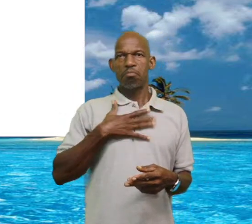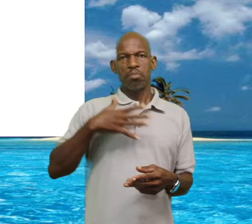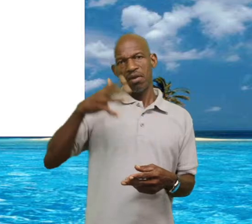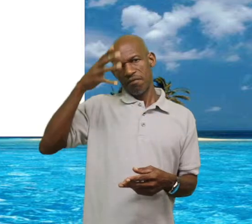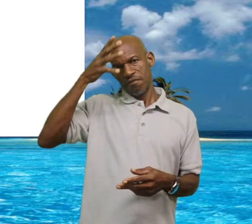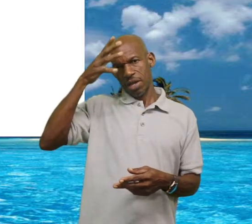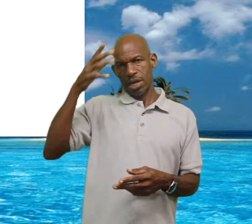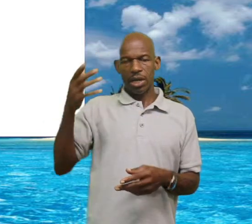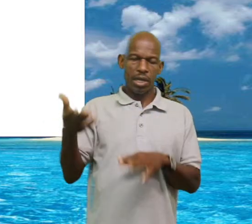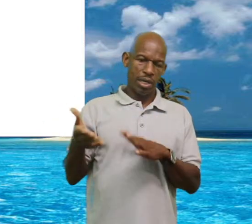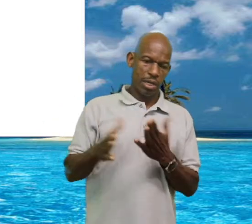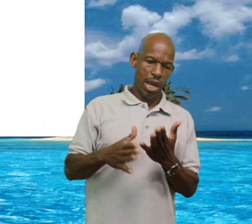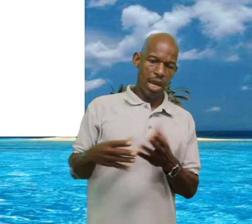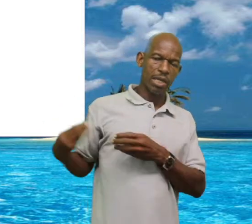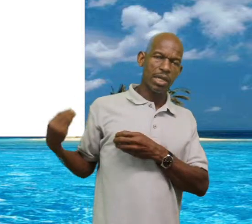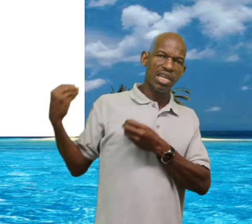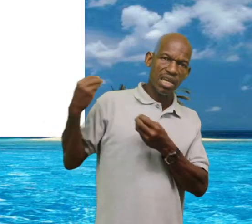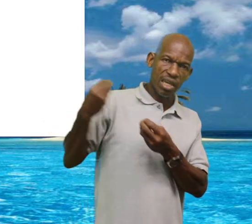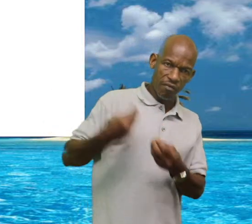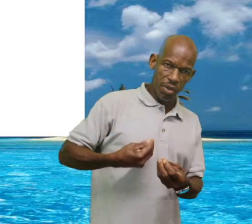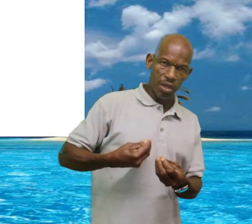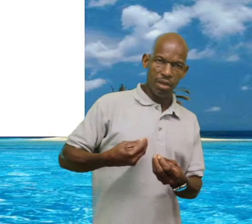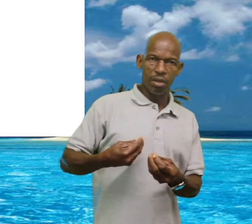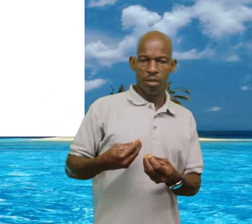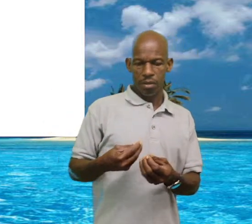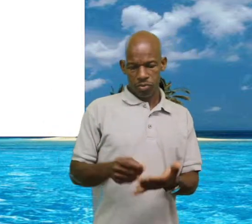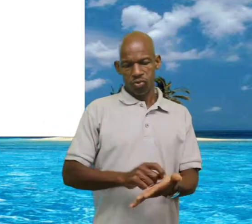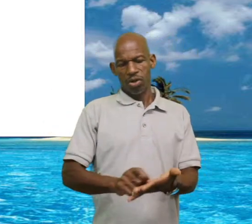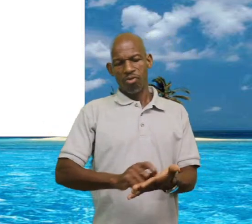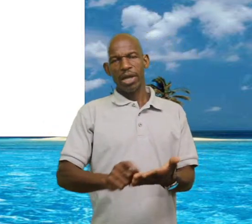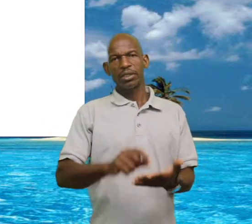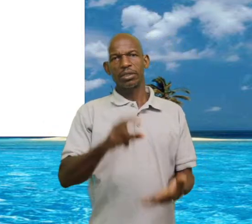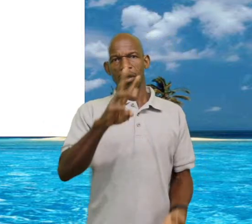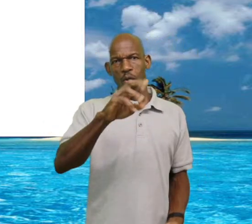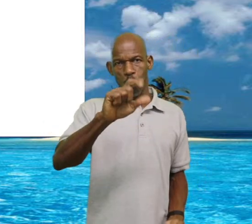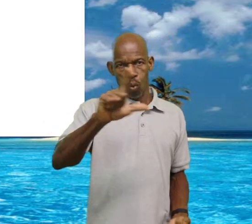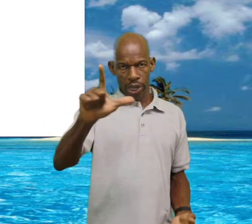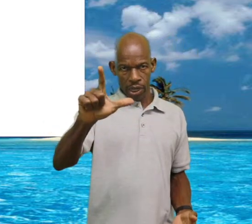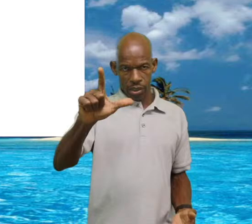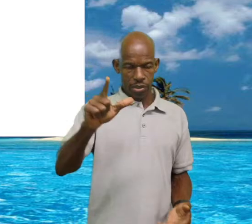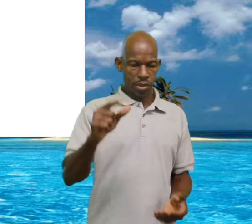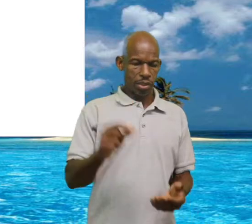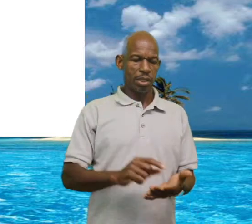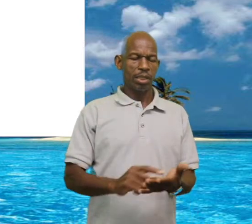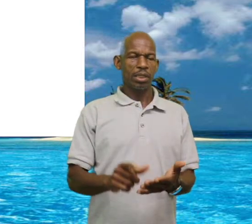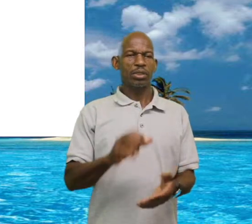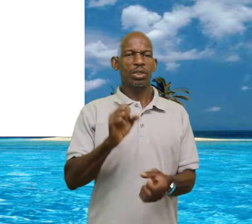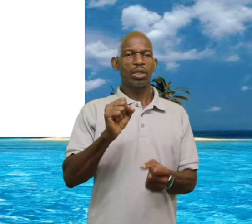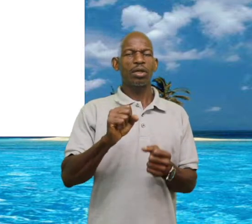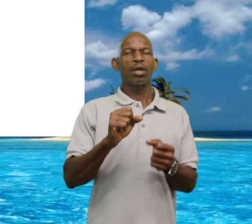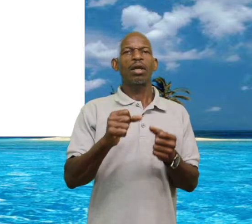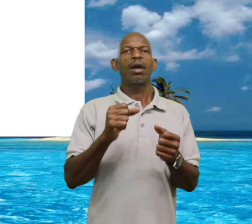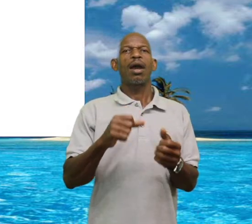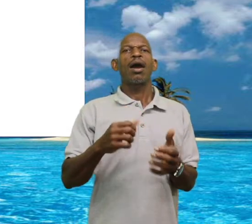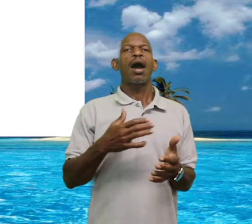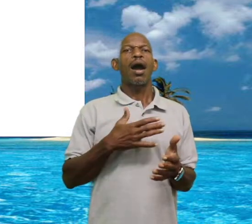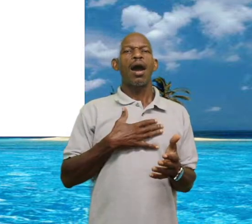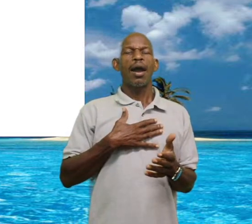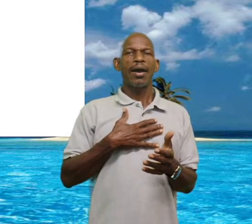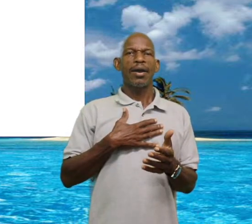out of the estate or property belonging to your mother or your father. So this is the name of